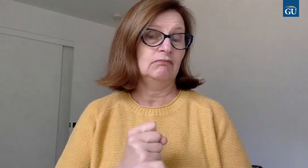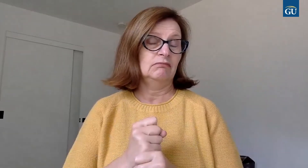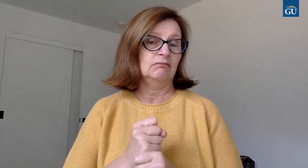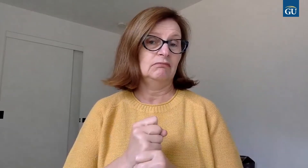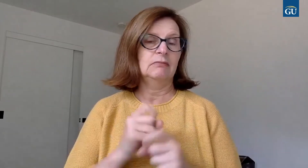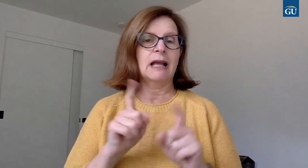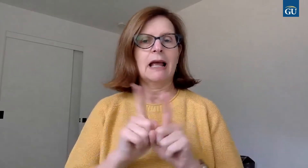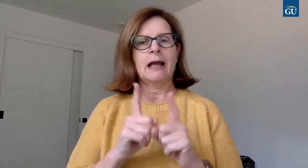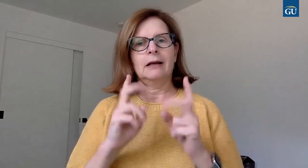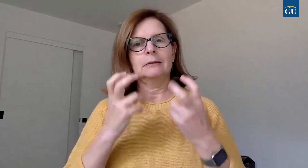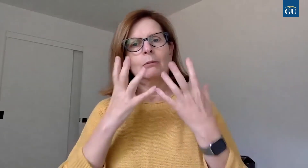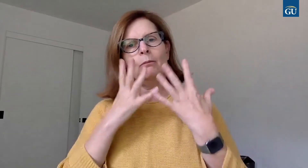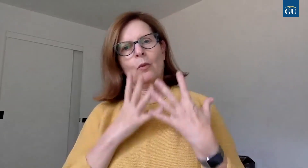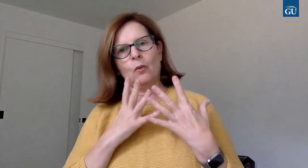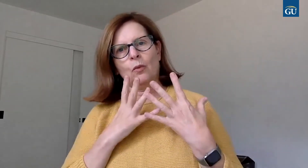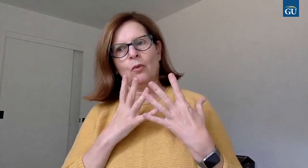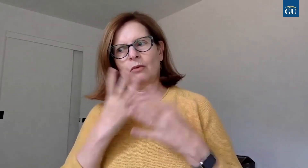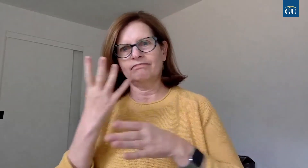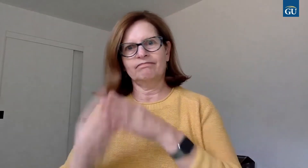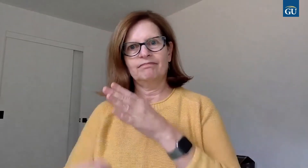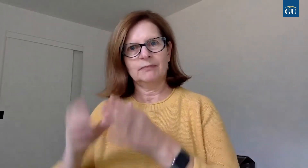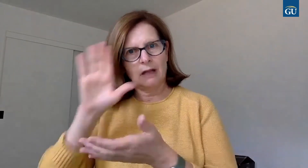mourn the loss of the husband.